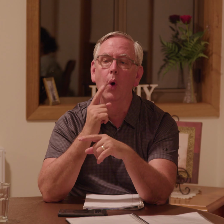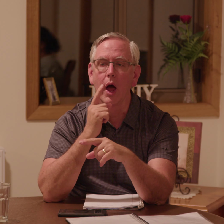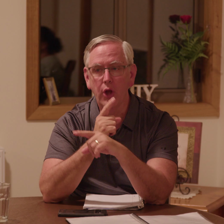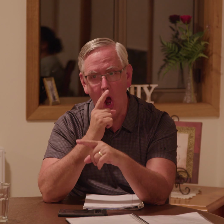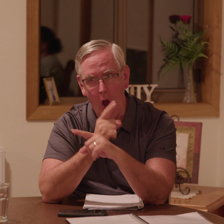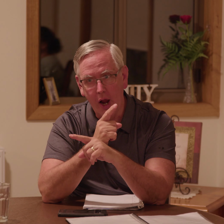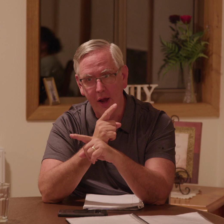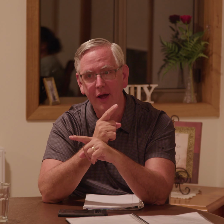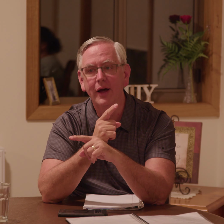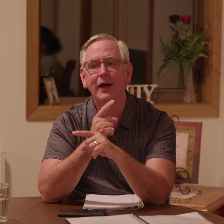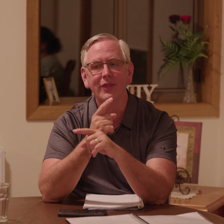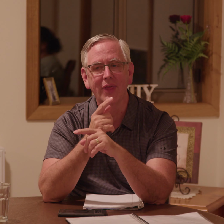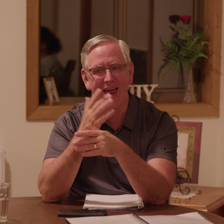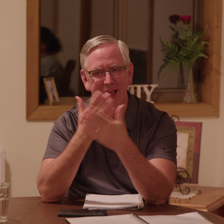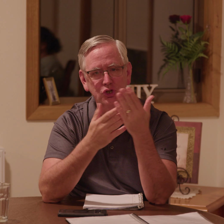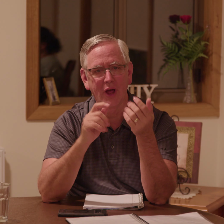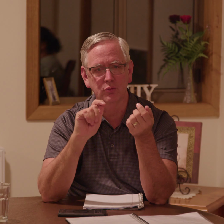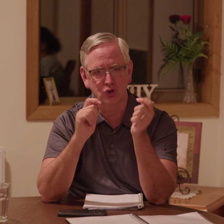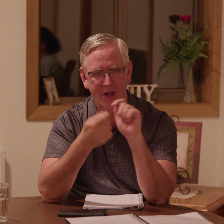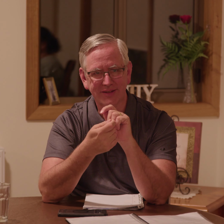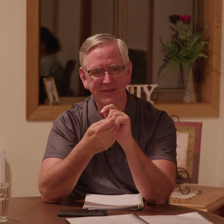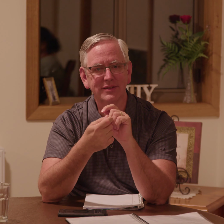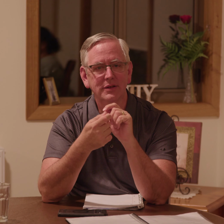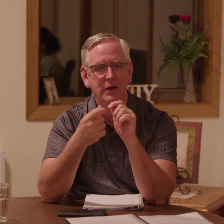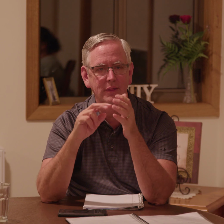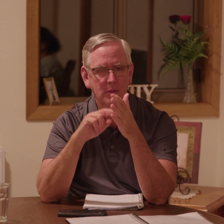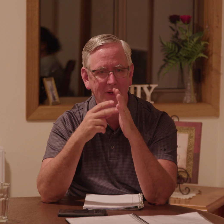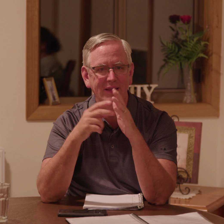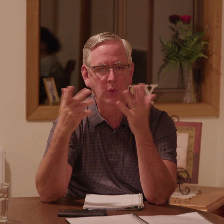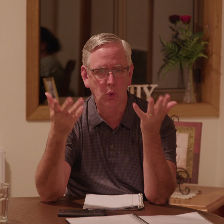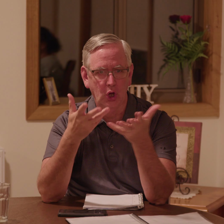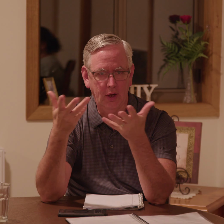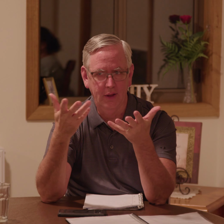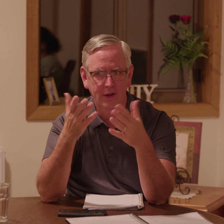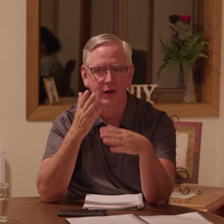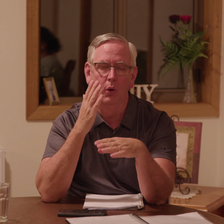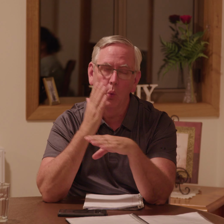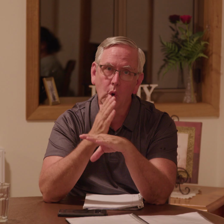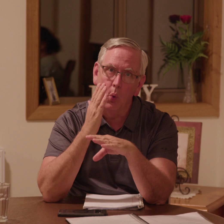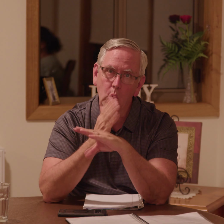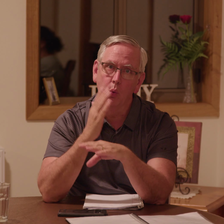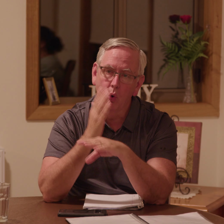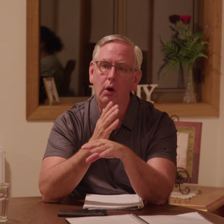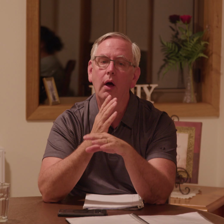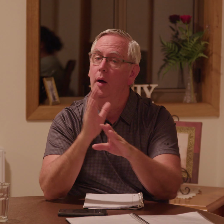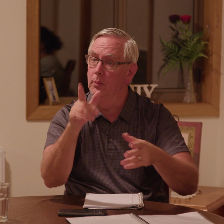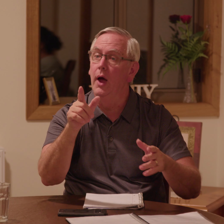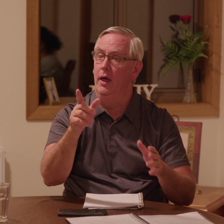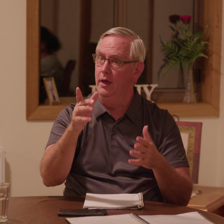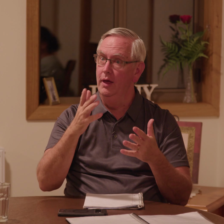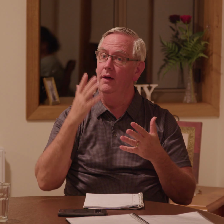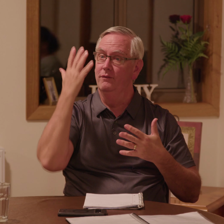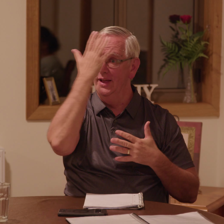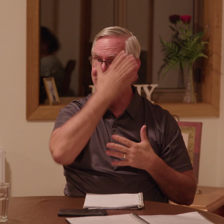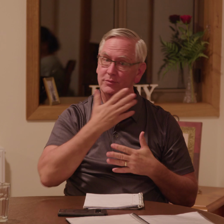movement, the palm orientation is the same, but the hand shape changes. work, Basic.